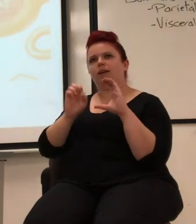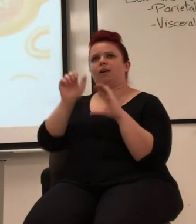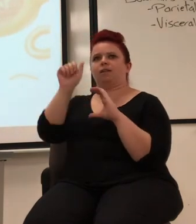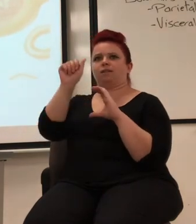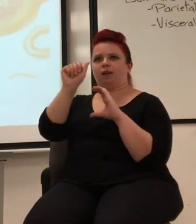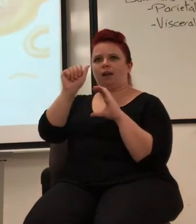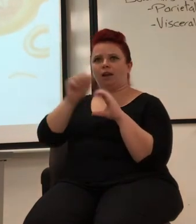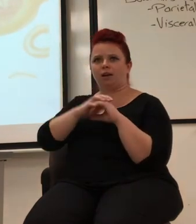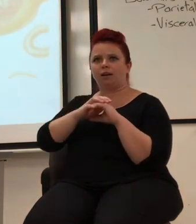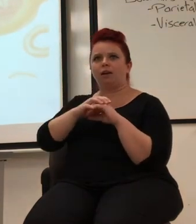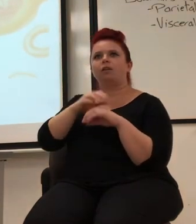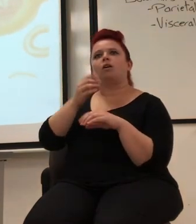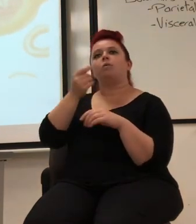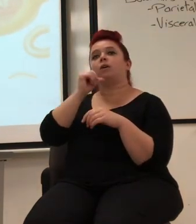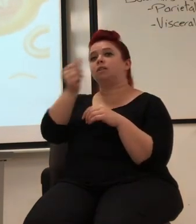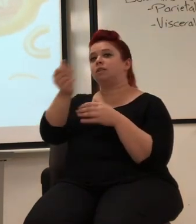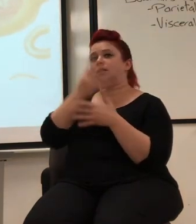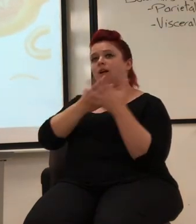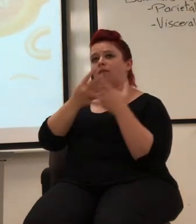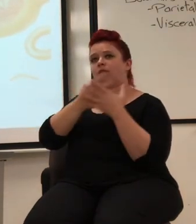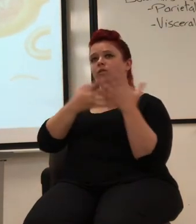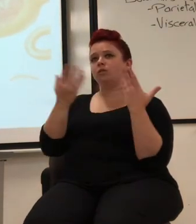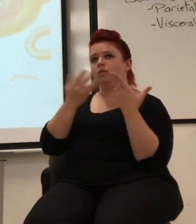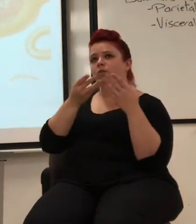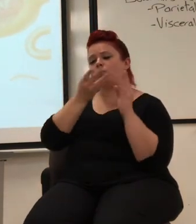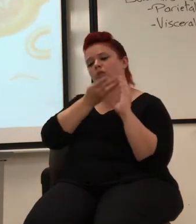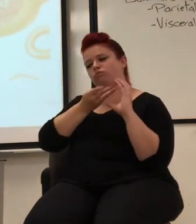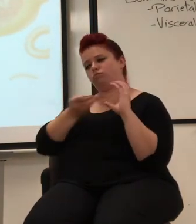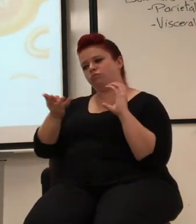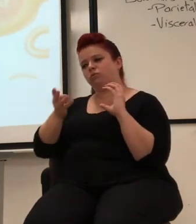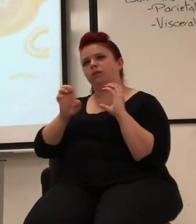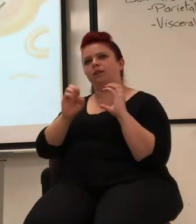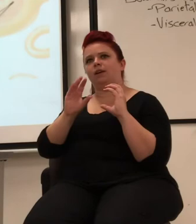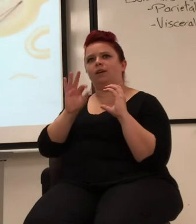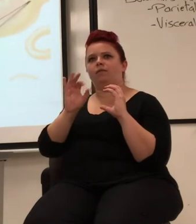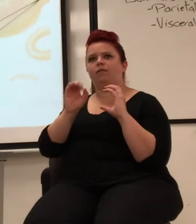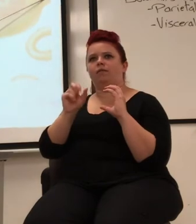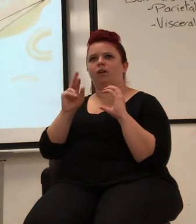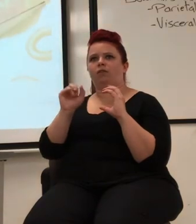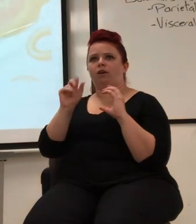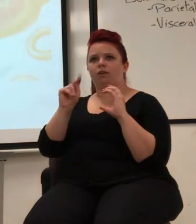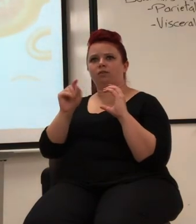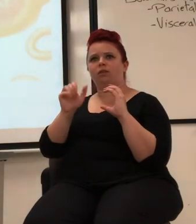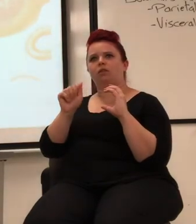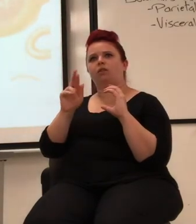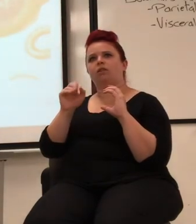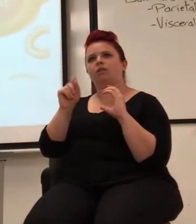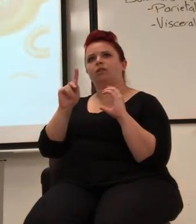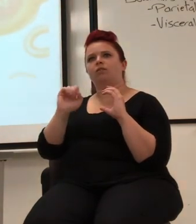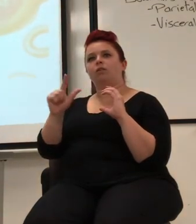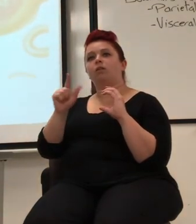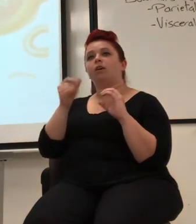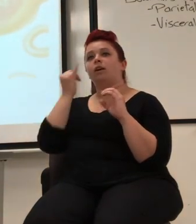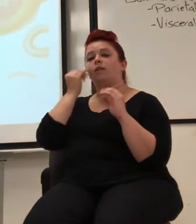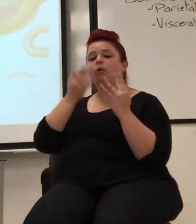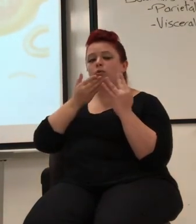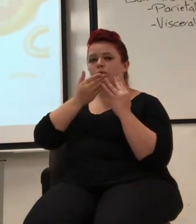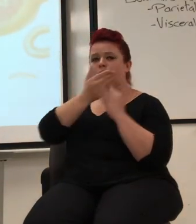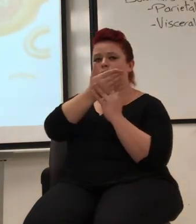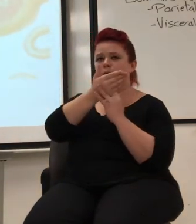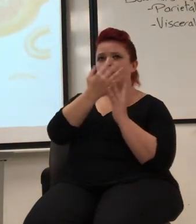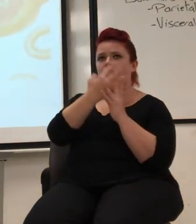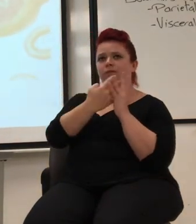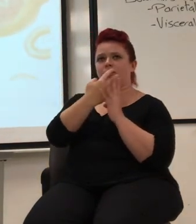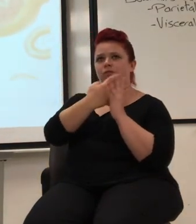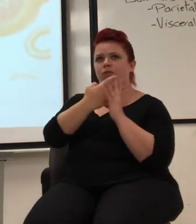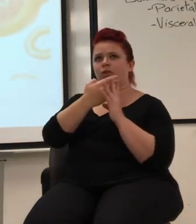what is not filtered is goes to the efferent arterial. What makes it through the filter is pushed to the PCT.